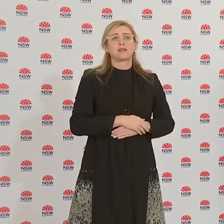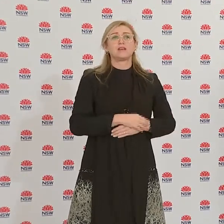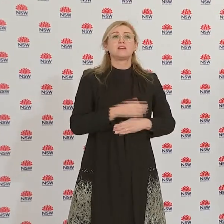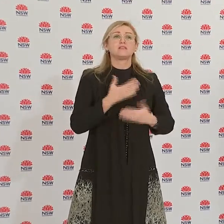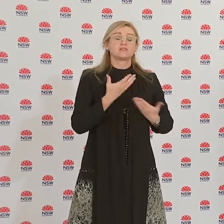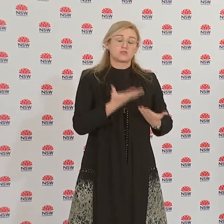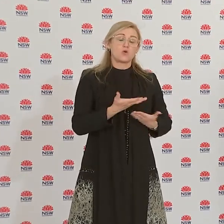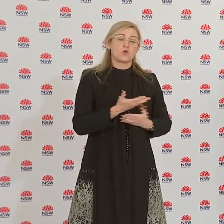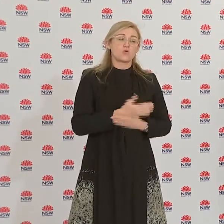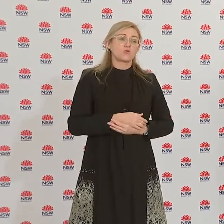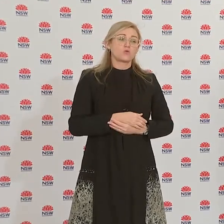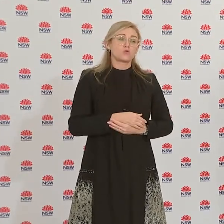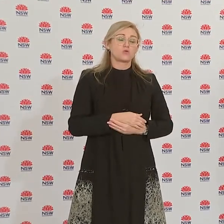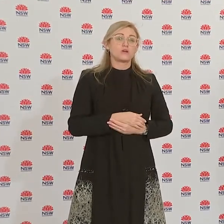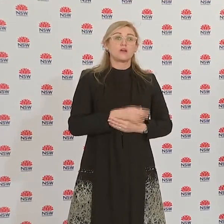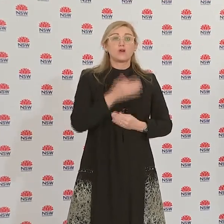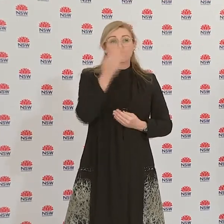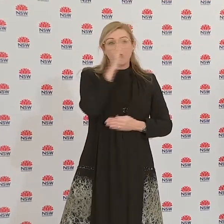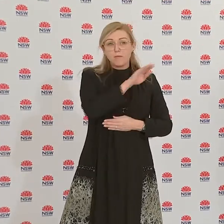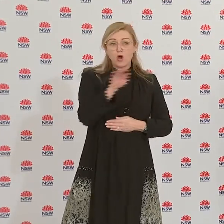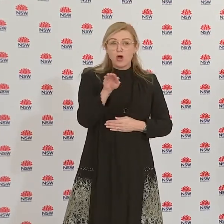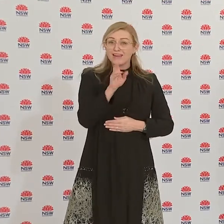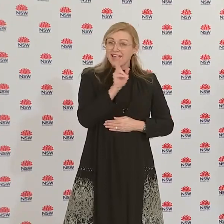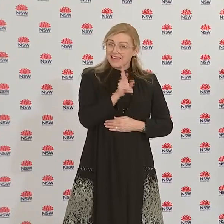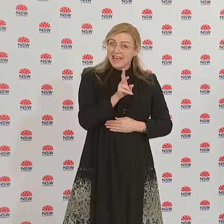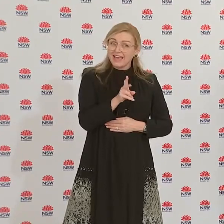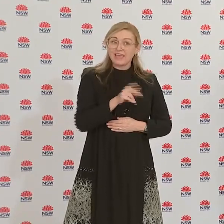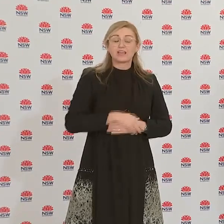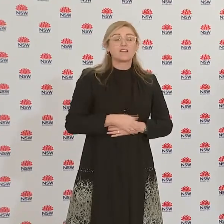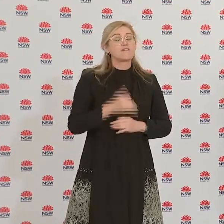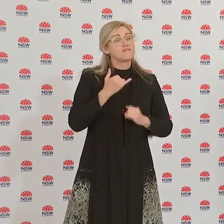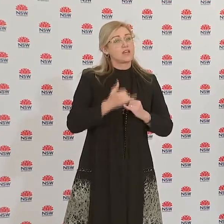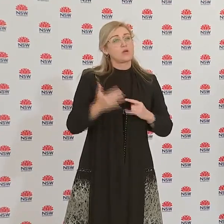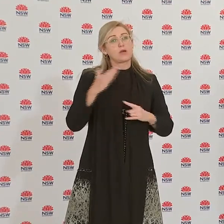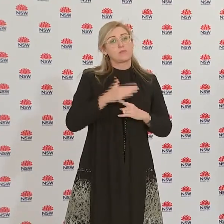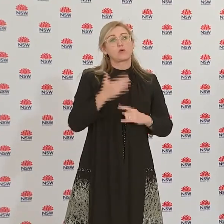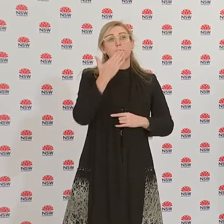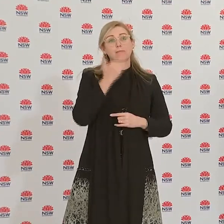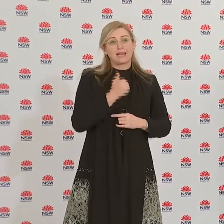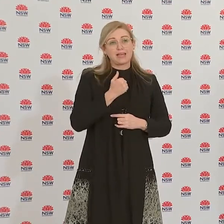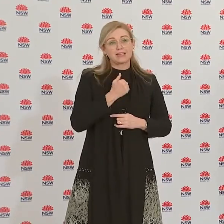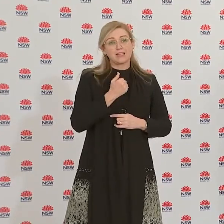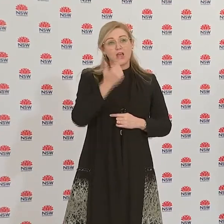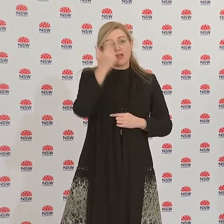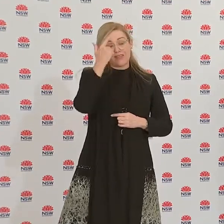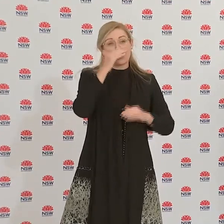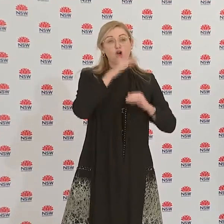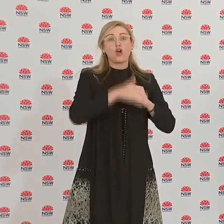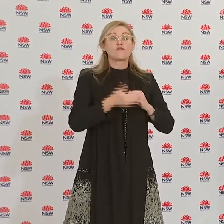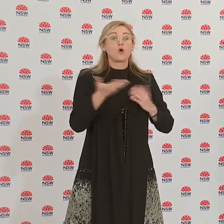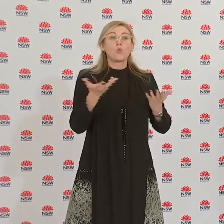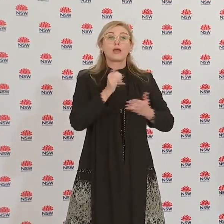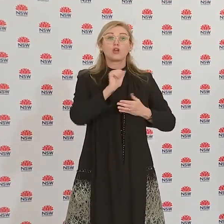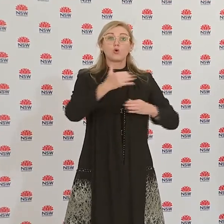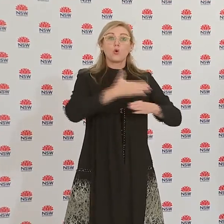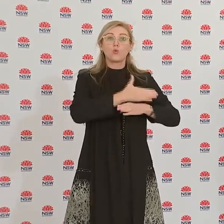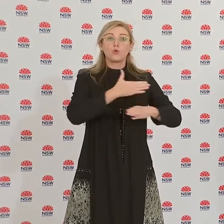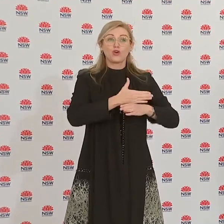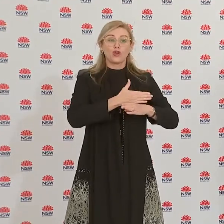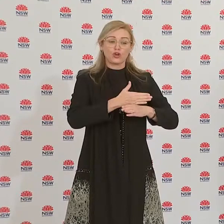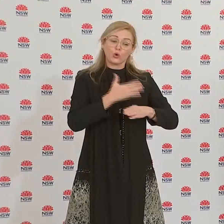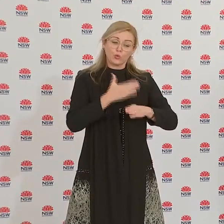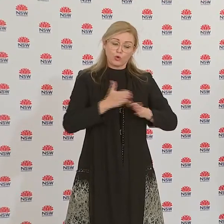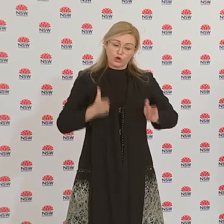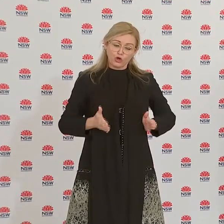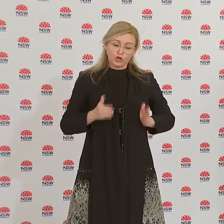workplaces. Again, just a call out in the messages, it's really important that you think about the tea rooms and some of those social